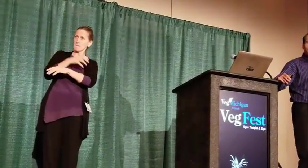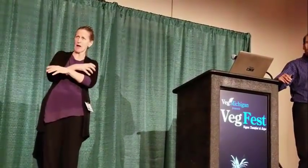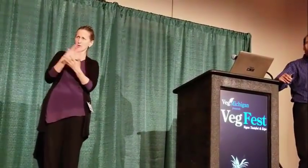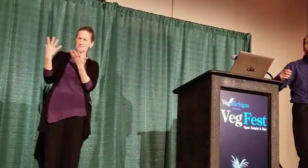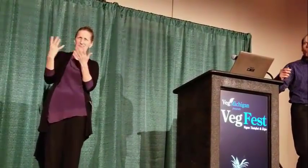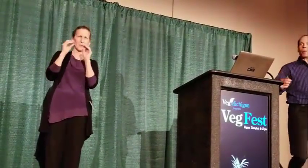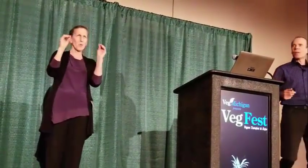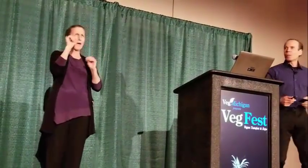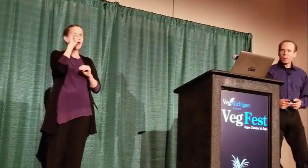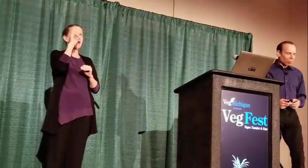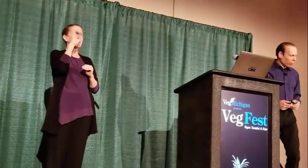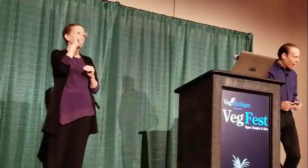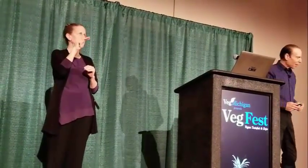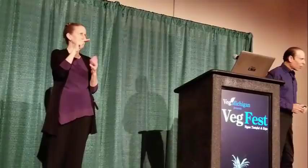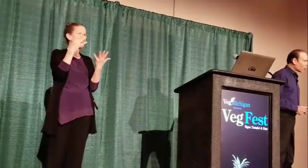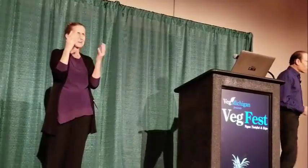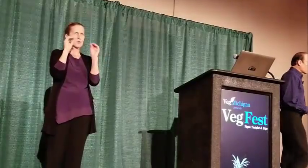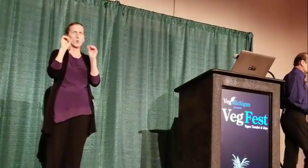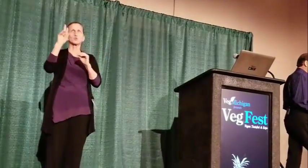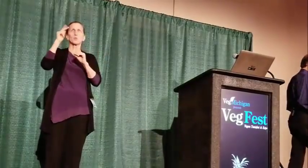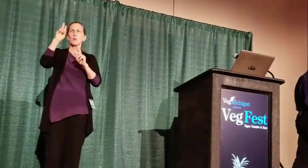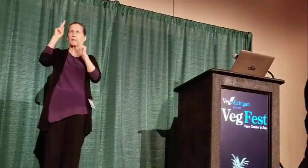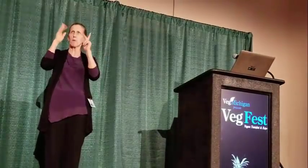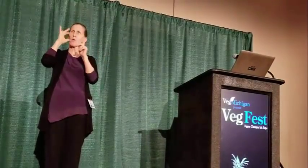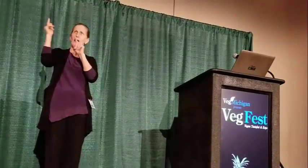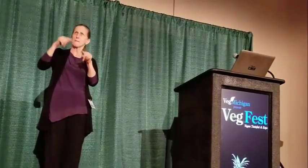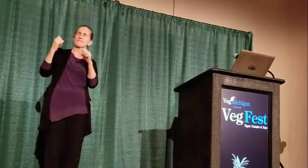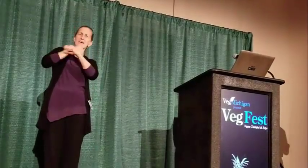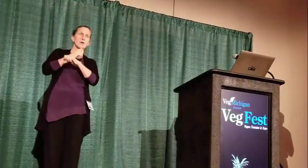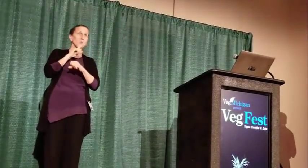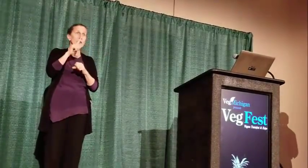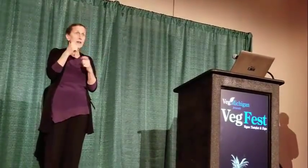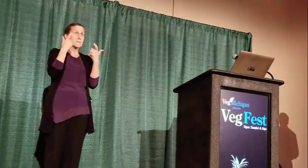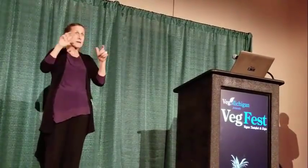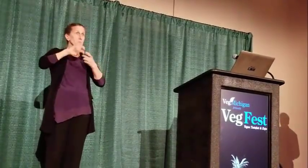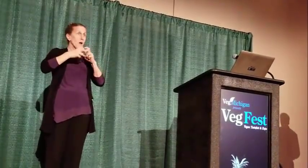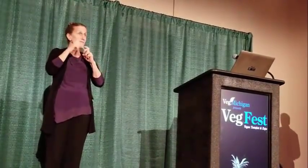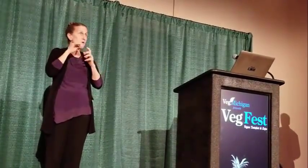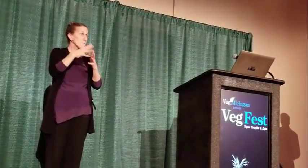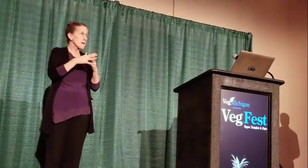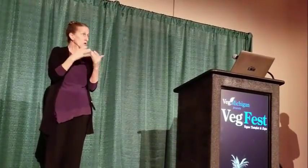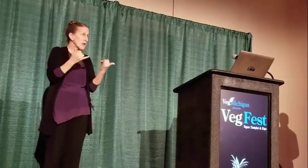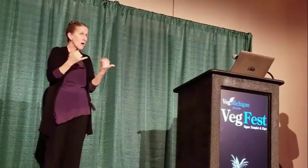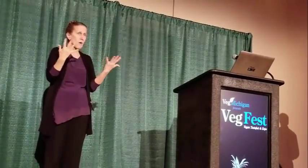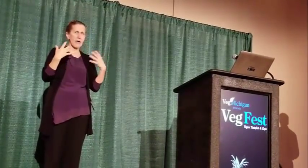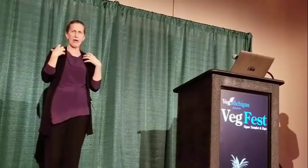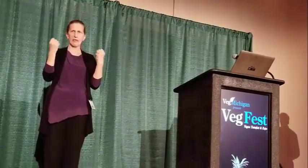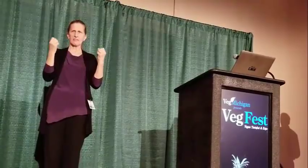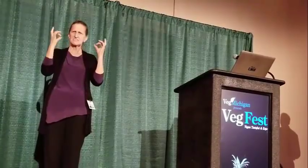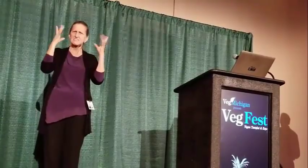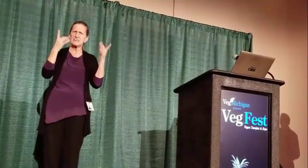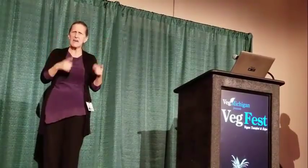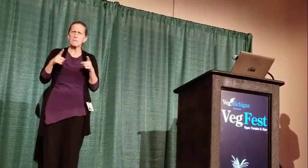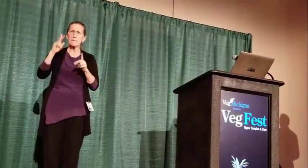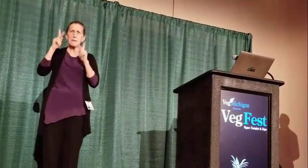and having other super people fighting us. The real problem we have in America today is health tragedies, with people